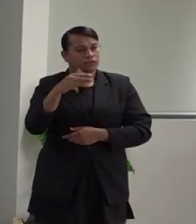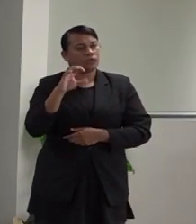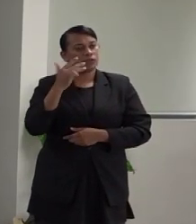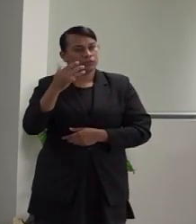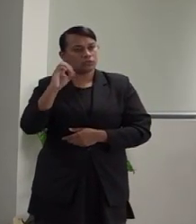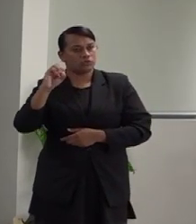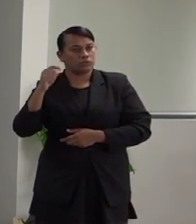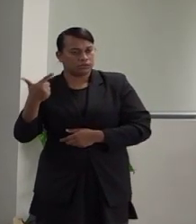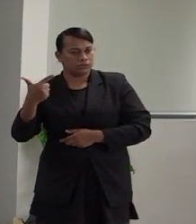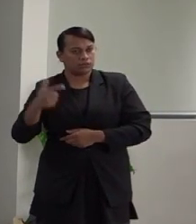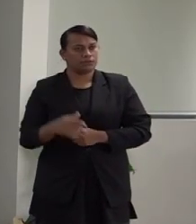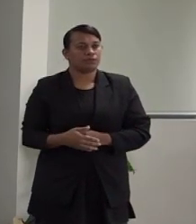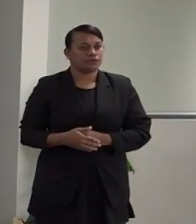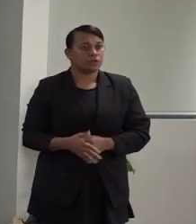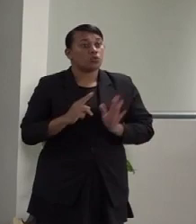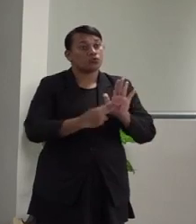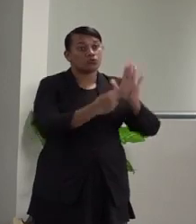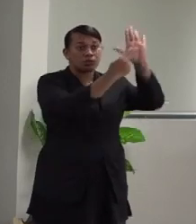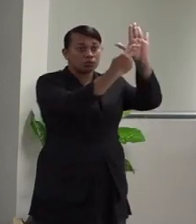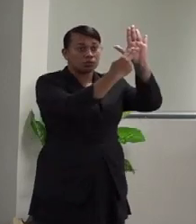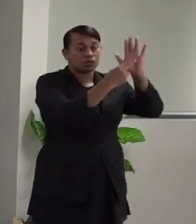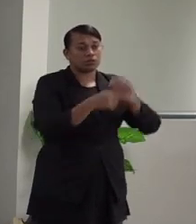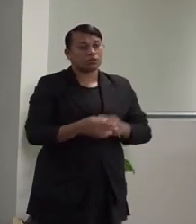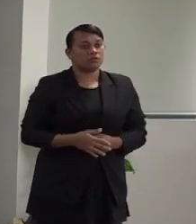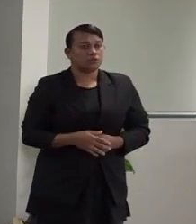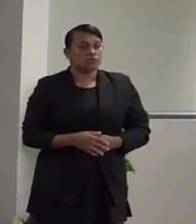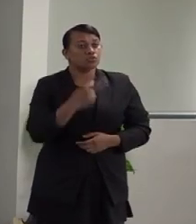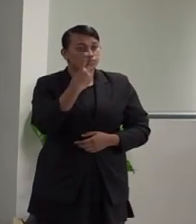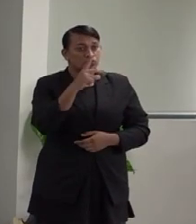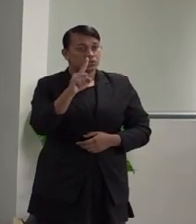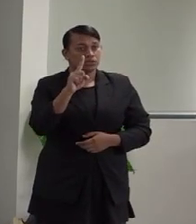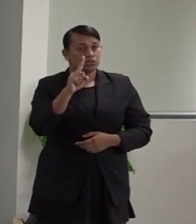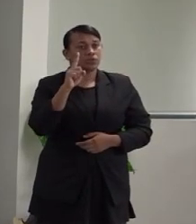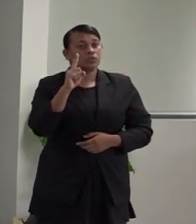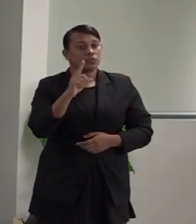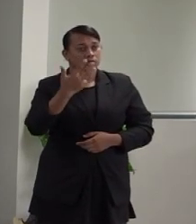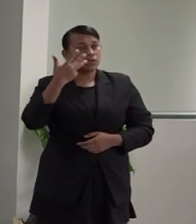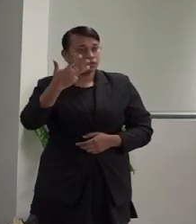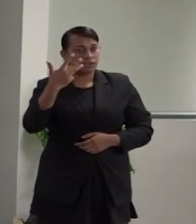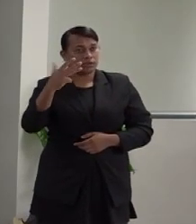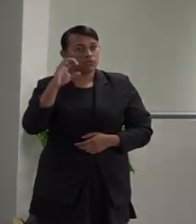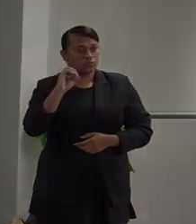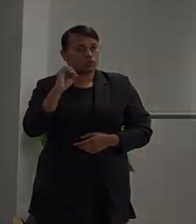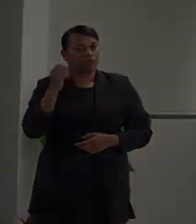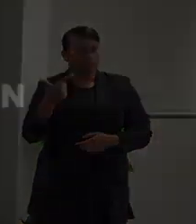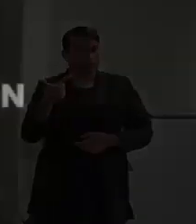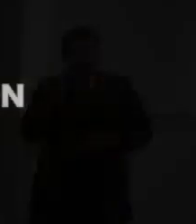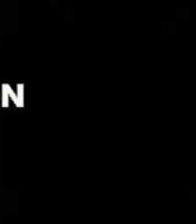221-9907. And in the Northern Division, 221-9908.